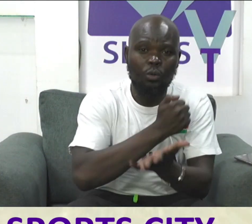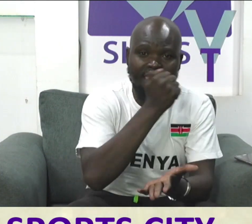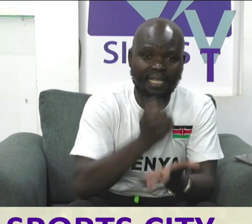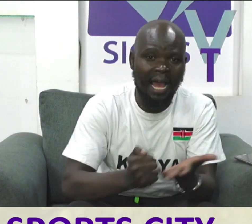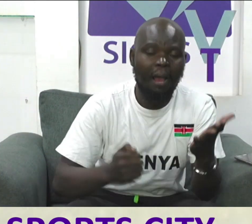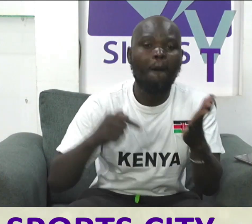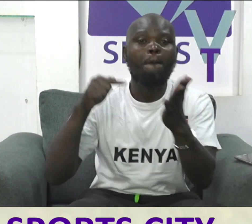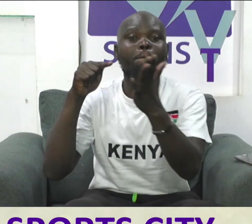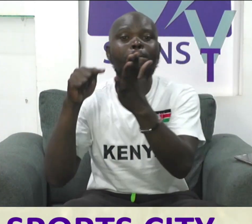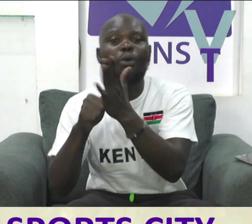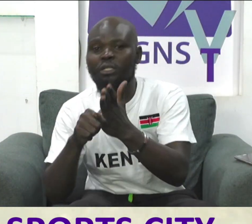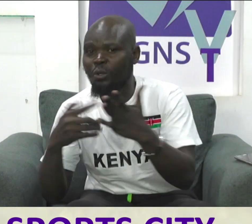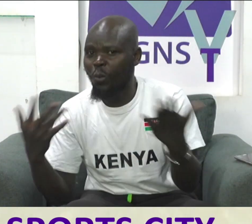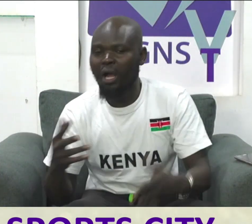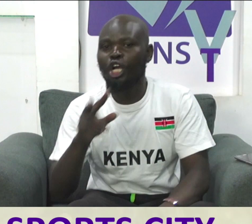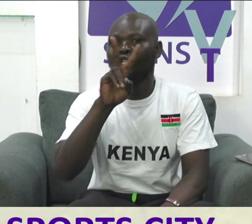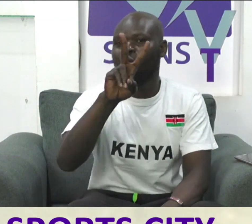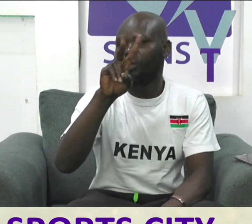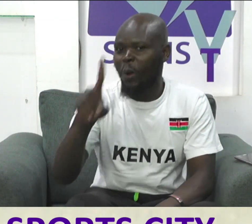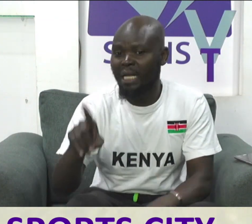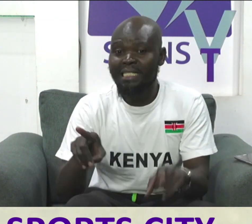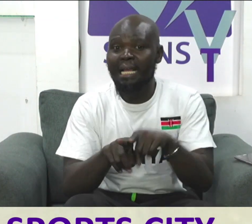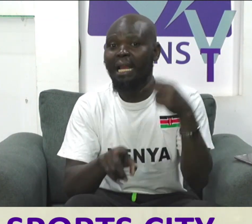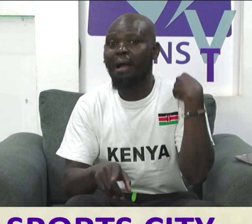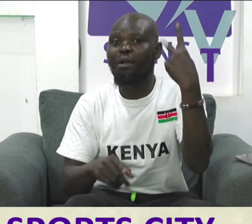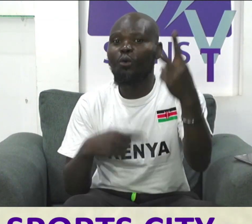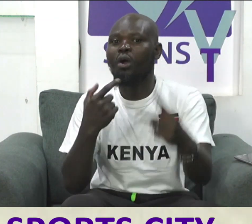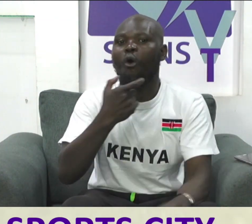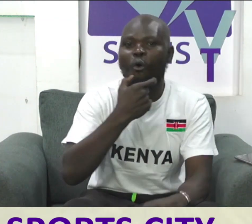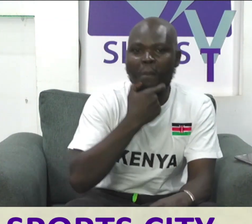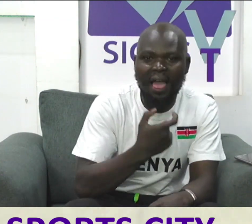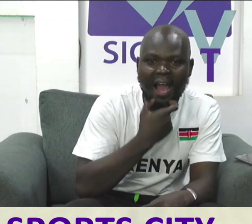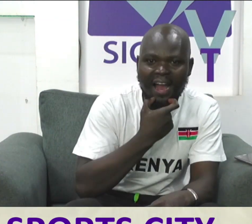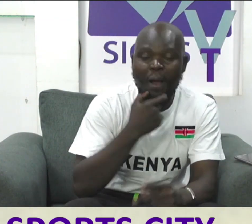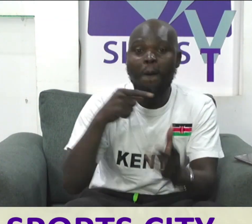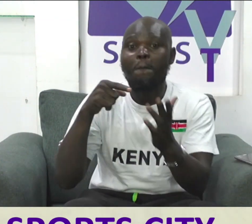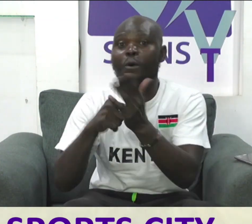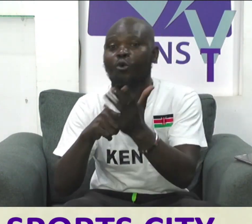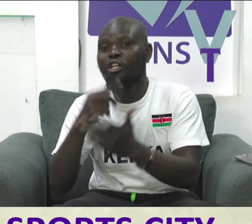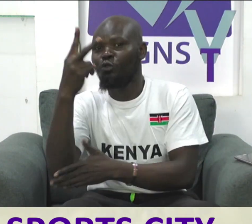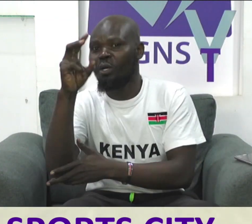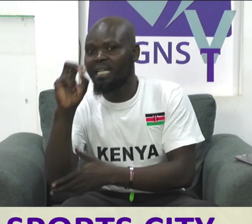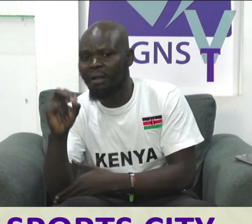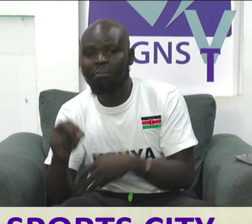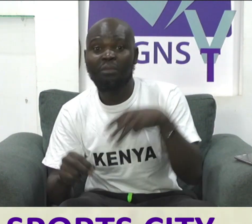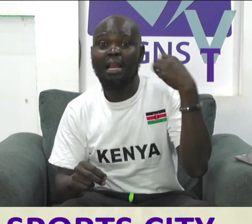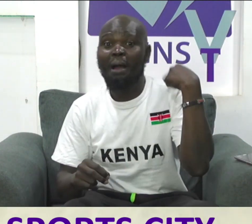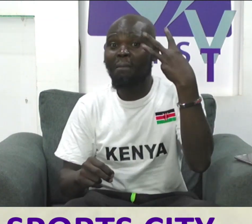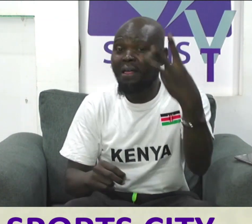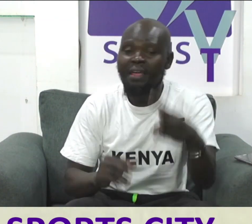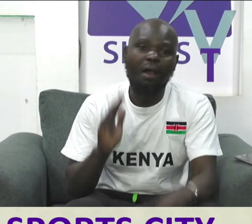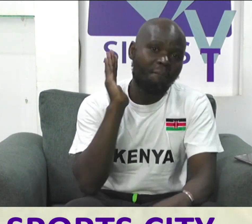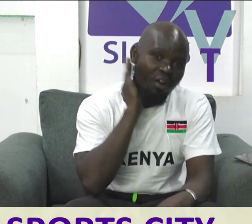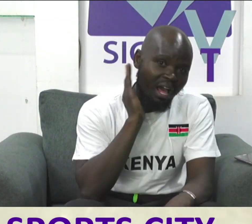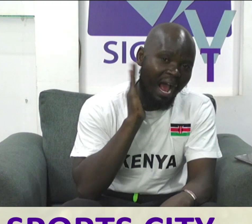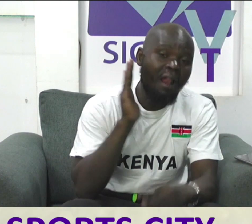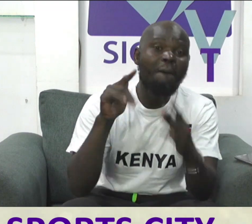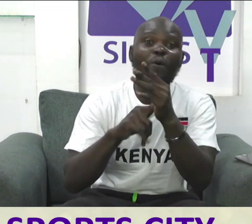to give you the table on how the table is, Posta Rangers is first with